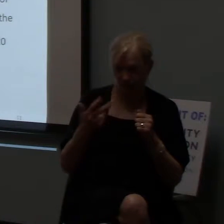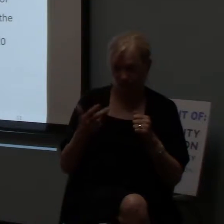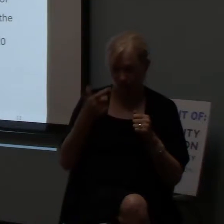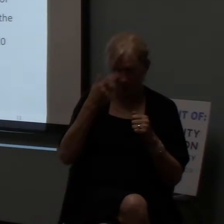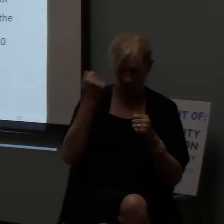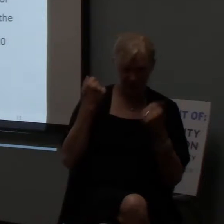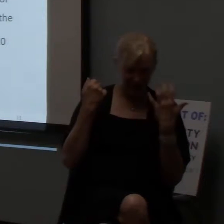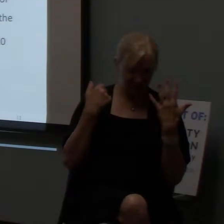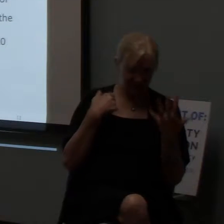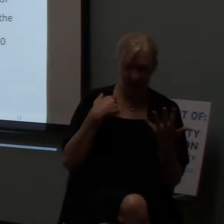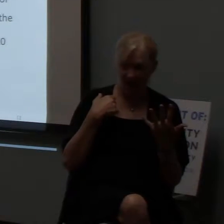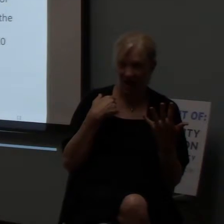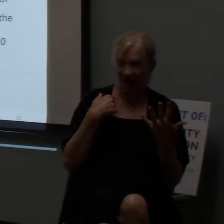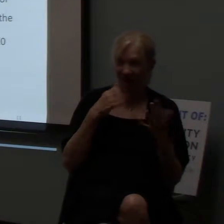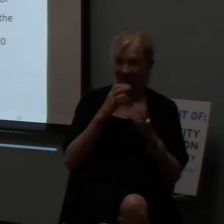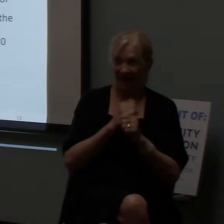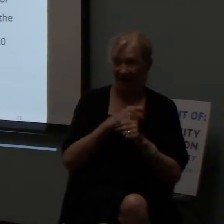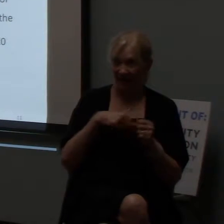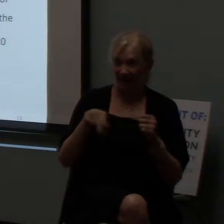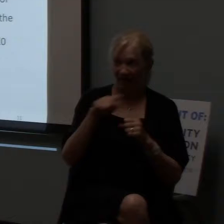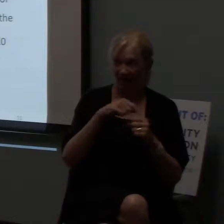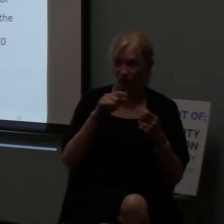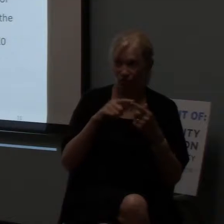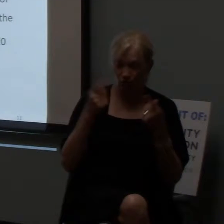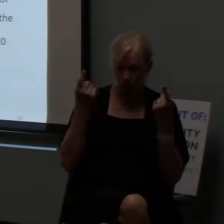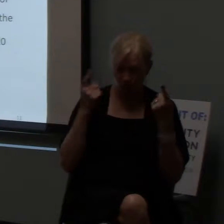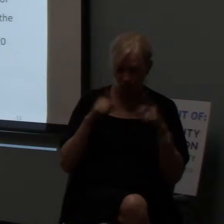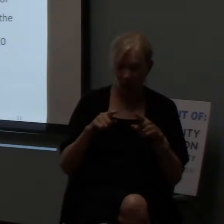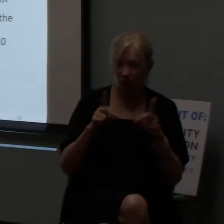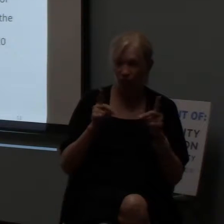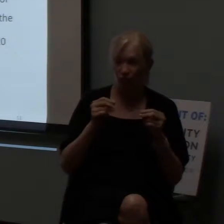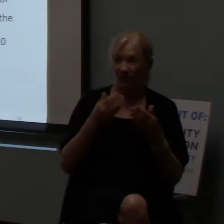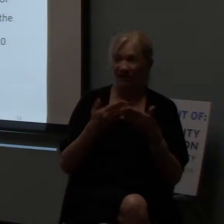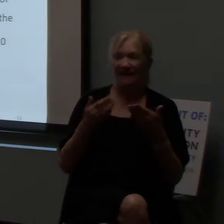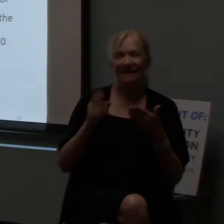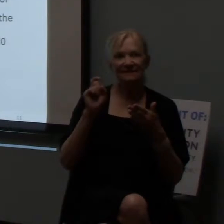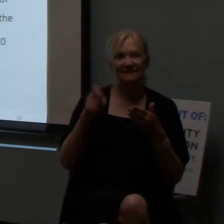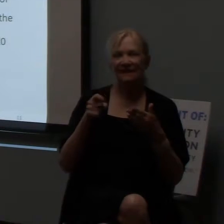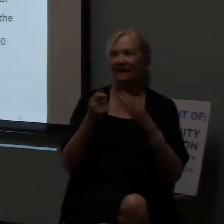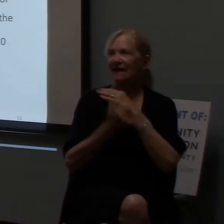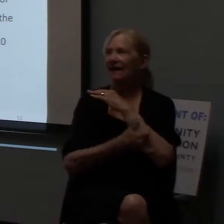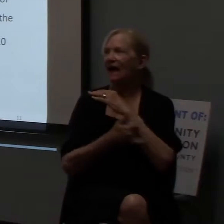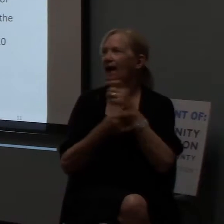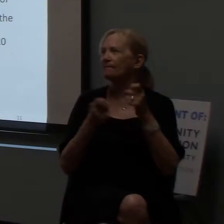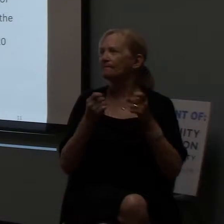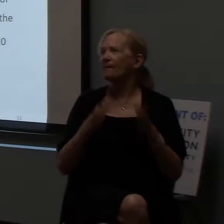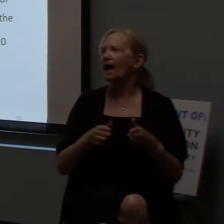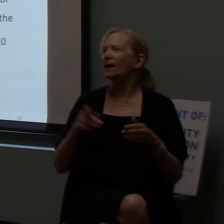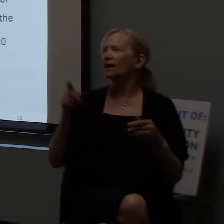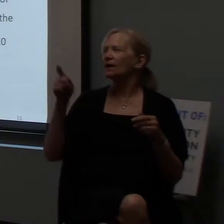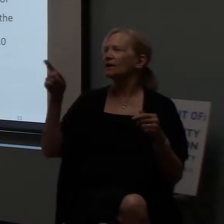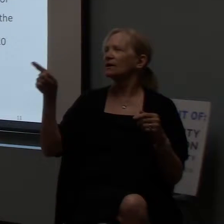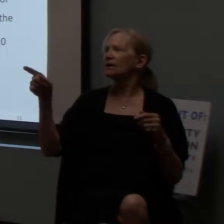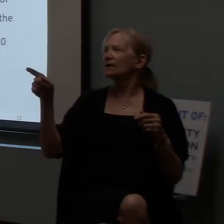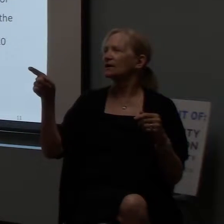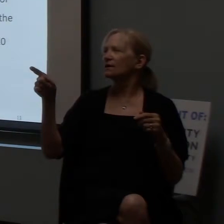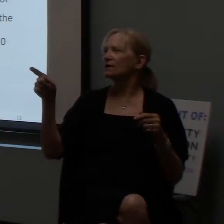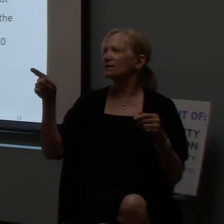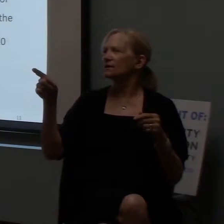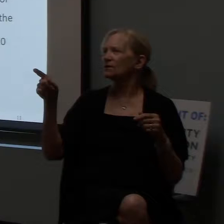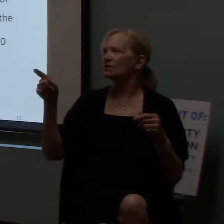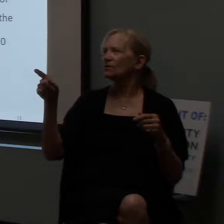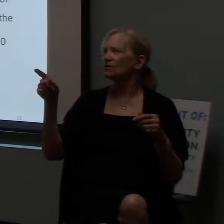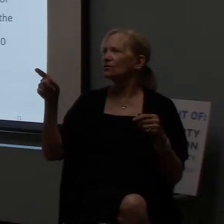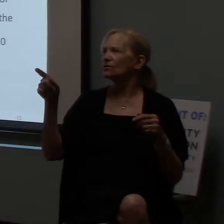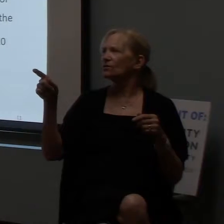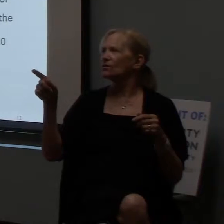5, and then getting those 5 to agree and do things, that's when you need a county manager. No, the question is define and take a step.